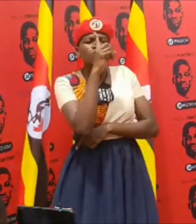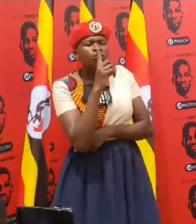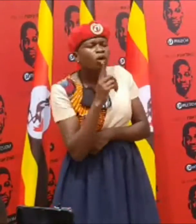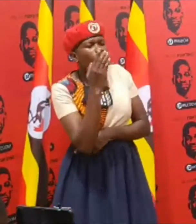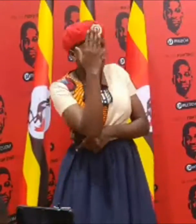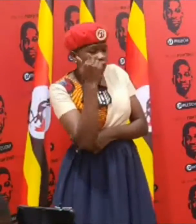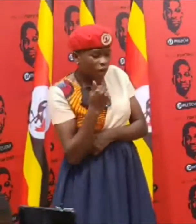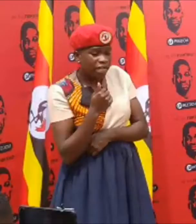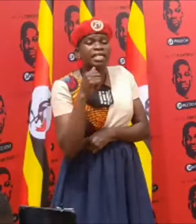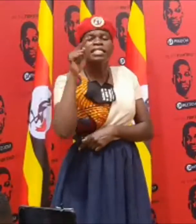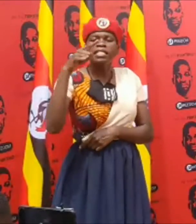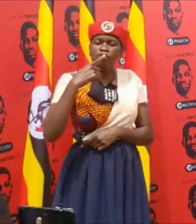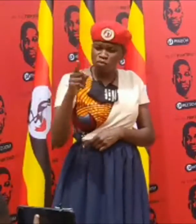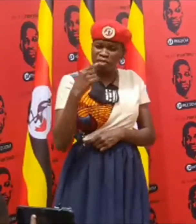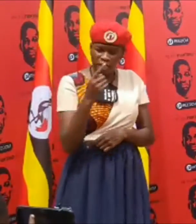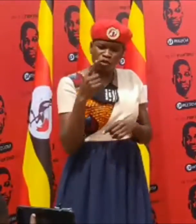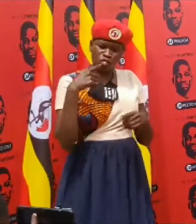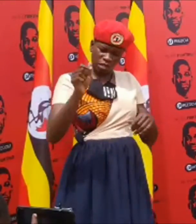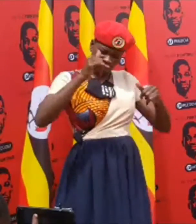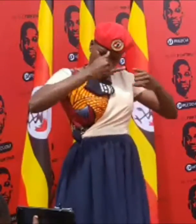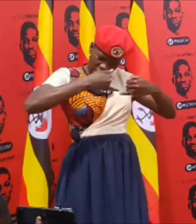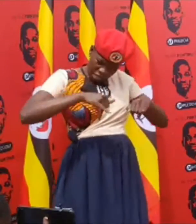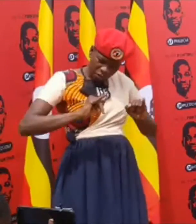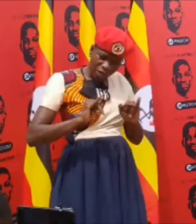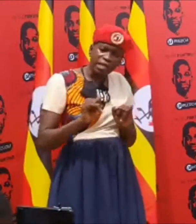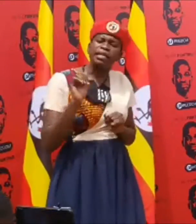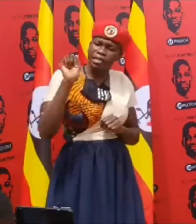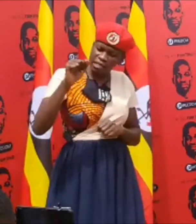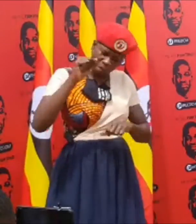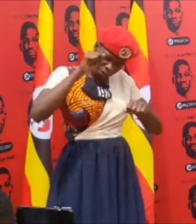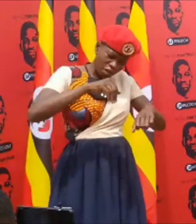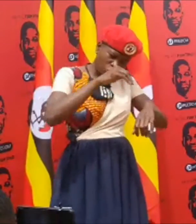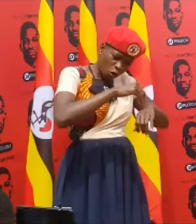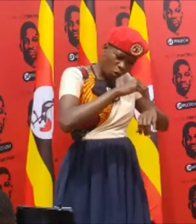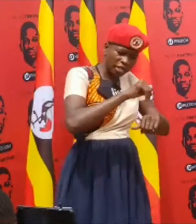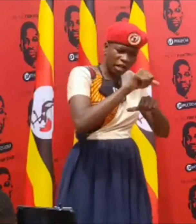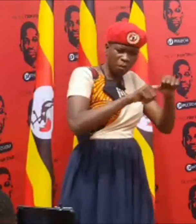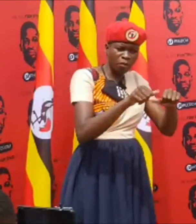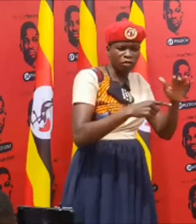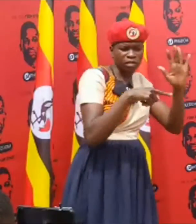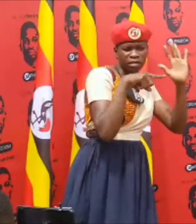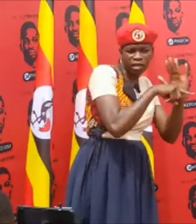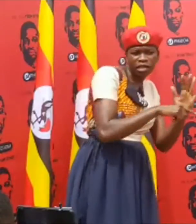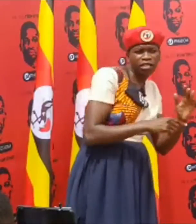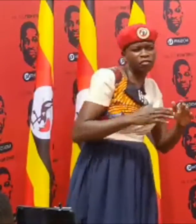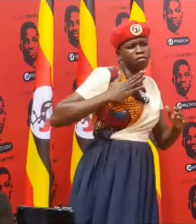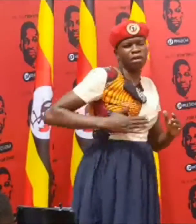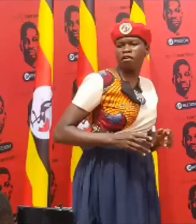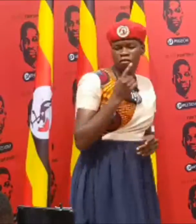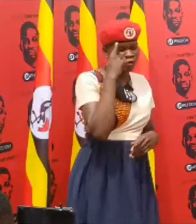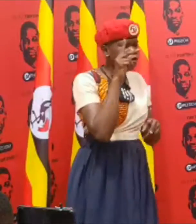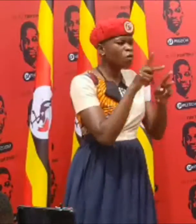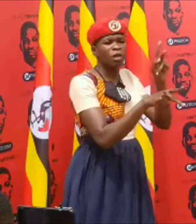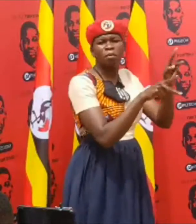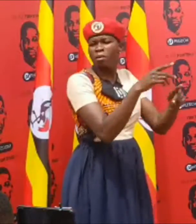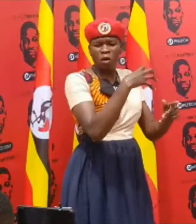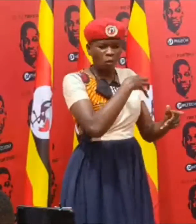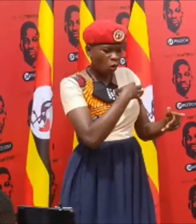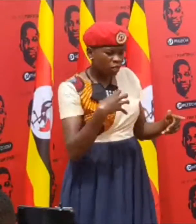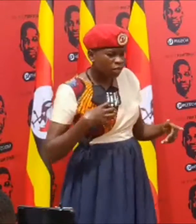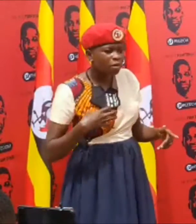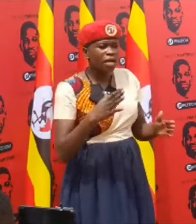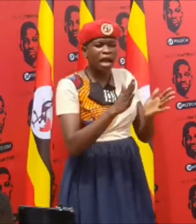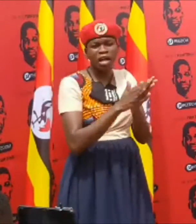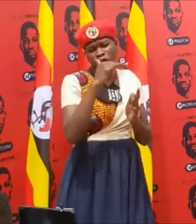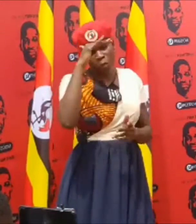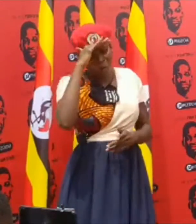say you are, speak out on these matters. Let's see you take charge, because you are in charge. You're supposed to be in charge of the electoral process.